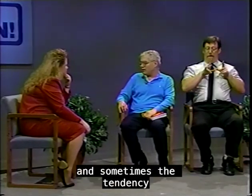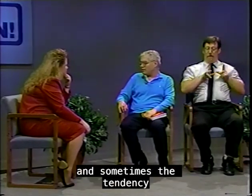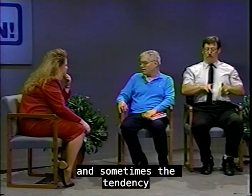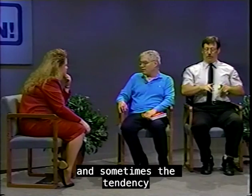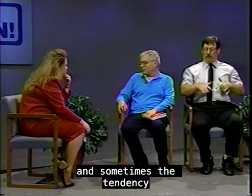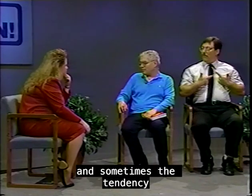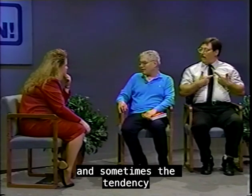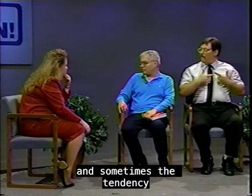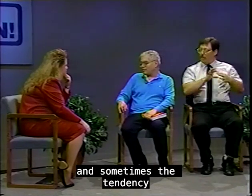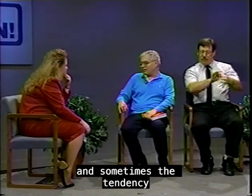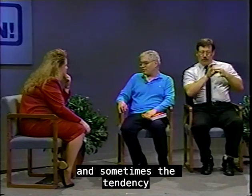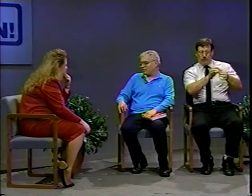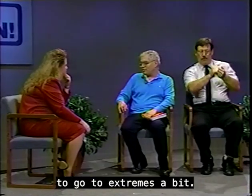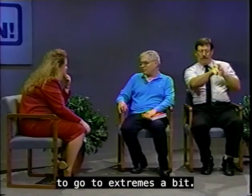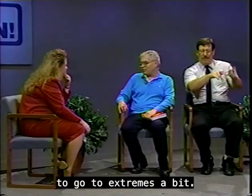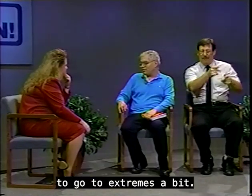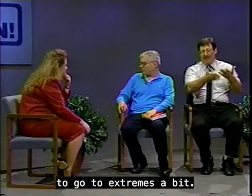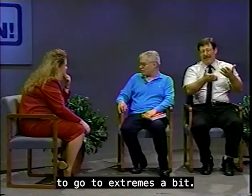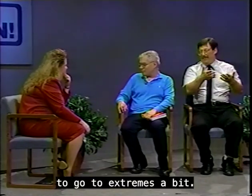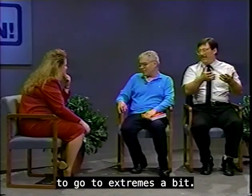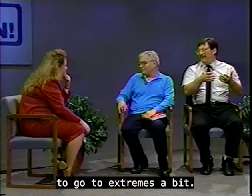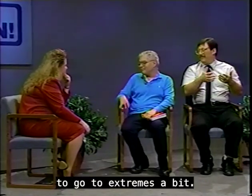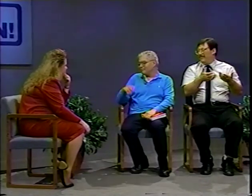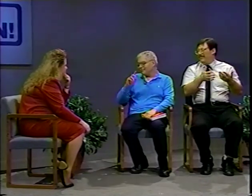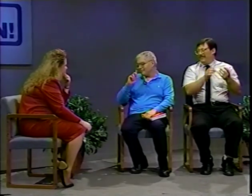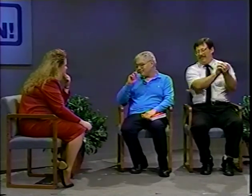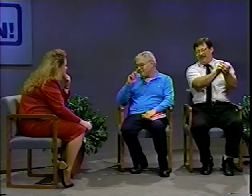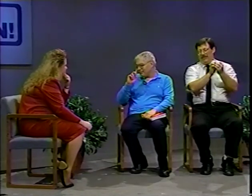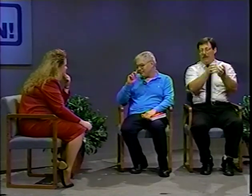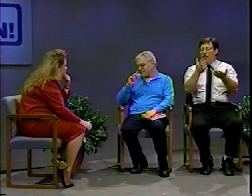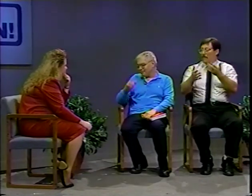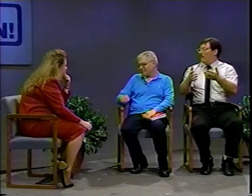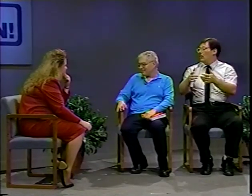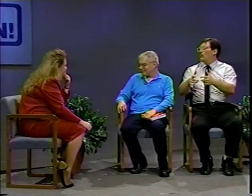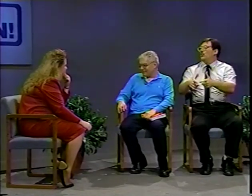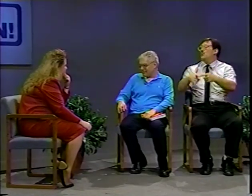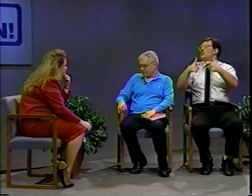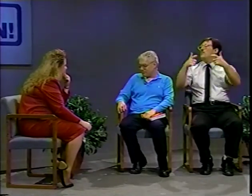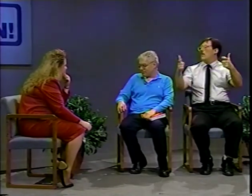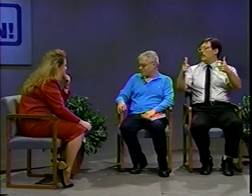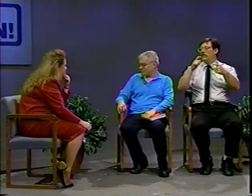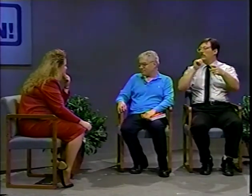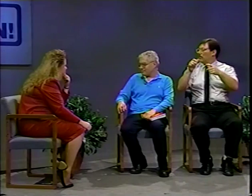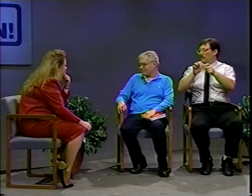times, and sometimes a tendency to go to extremes a bit.